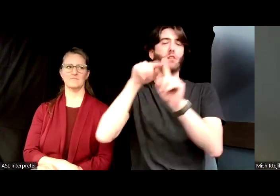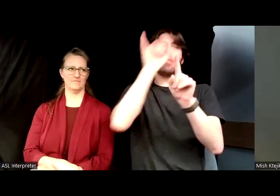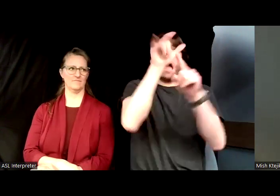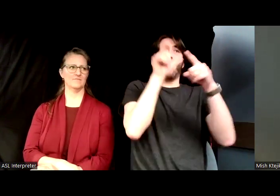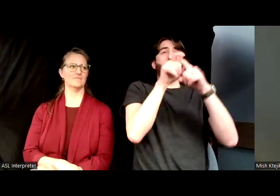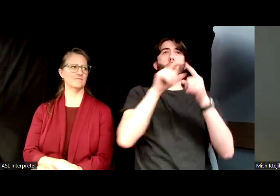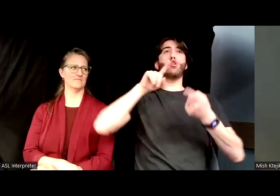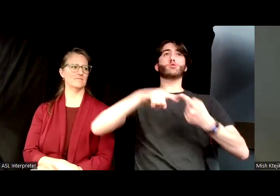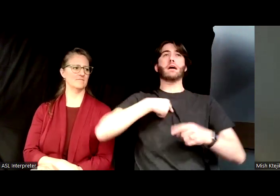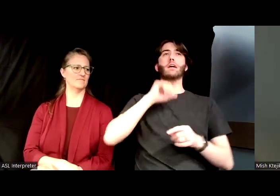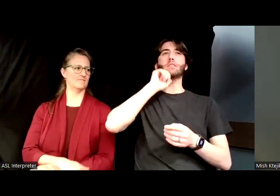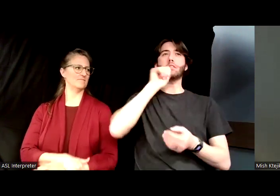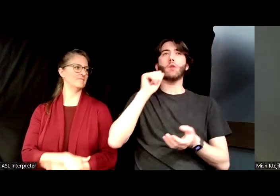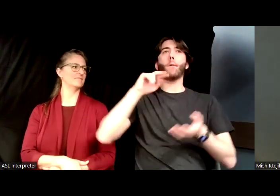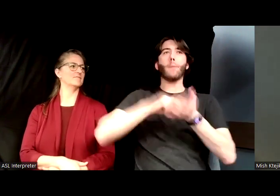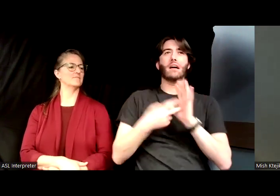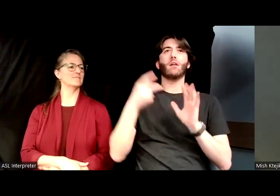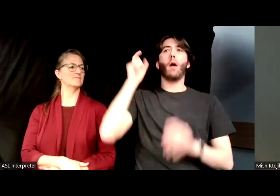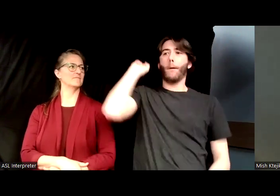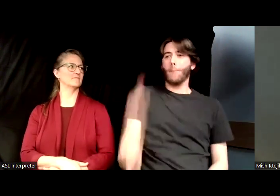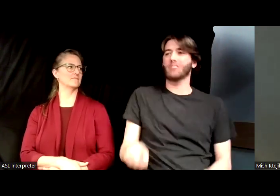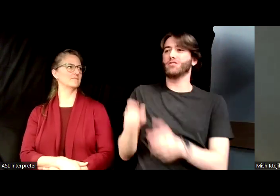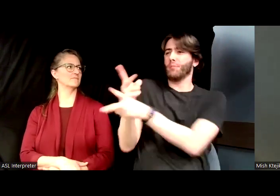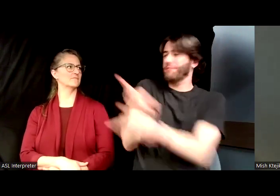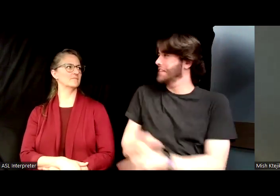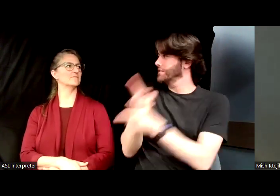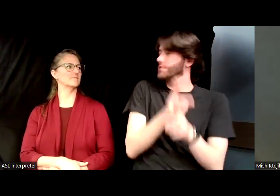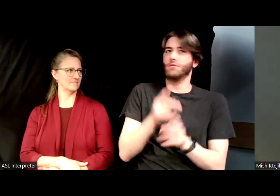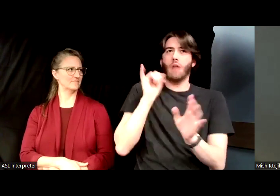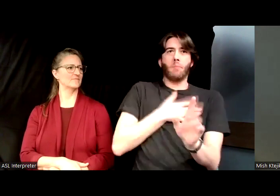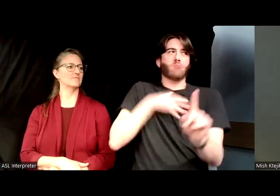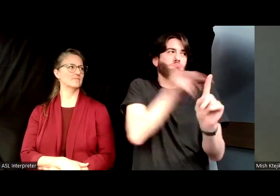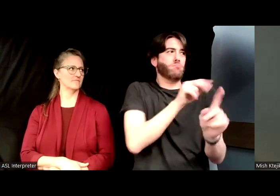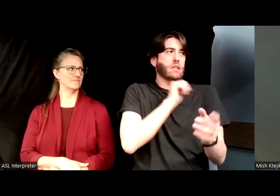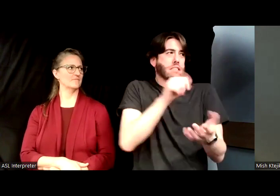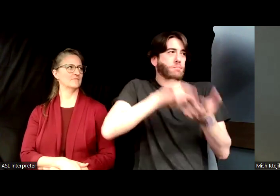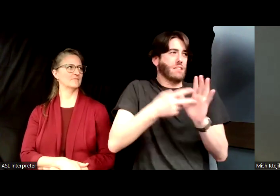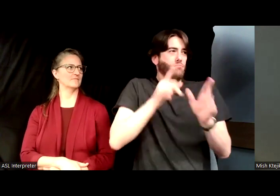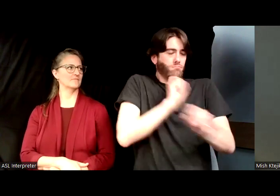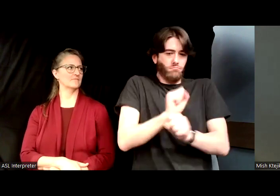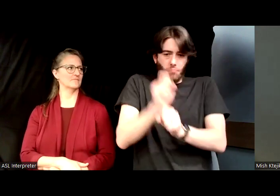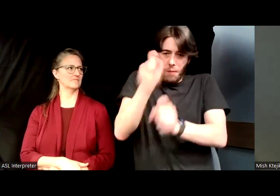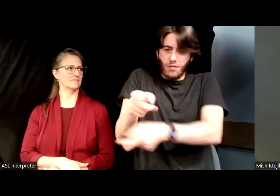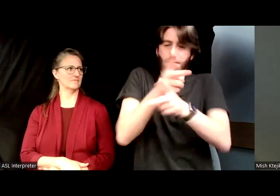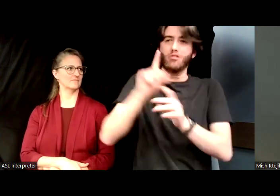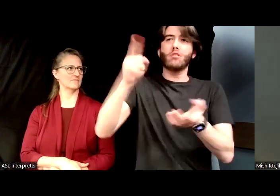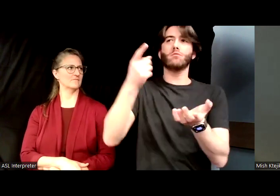supervisory. So that word to me doesn't necessarily mean that they must supervise another person.